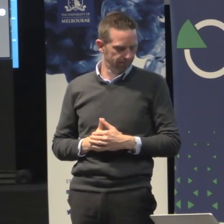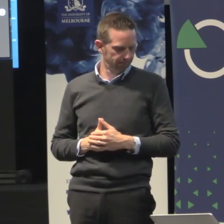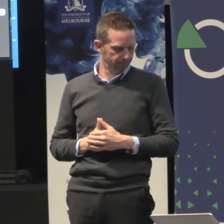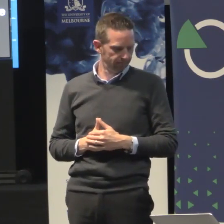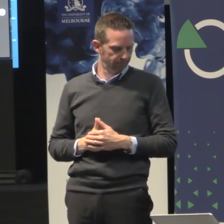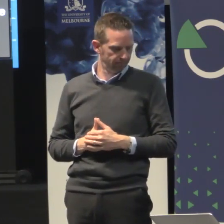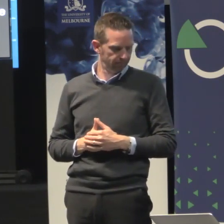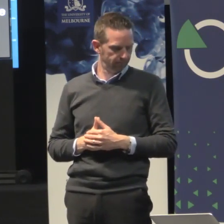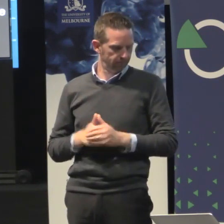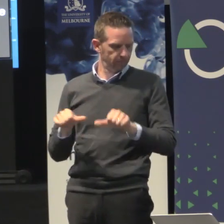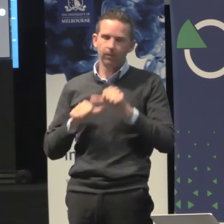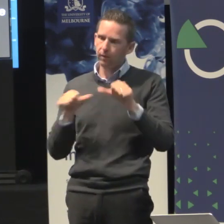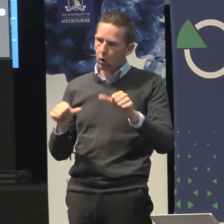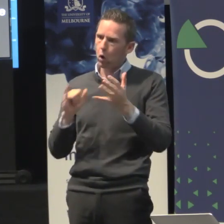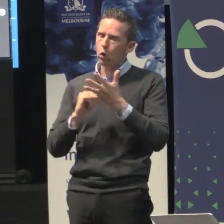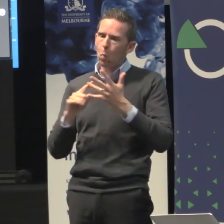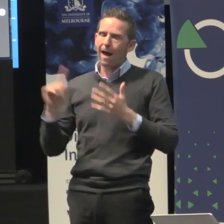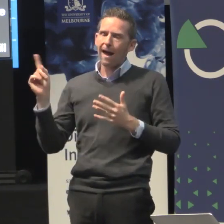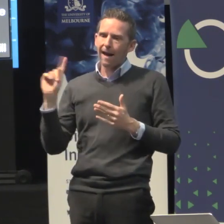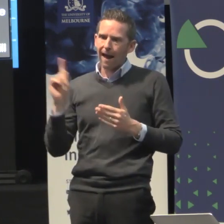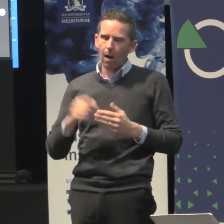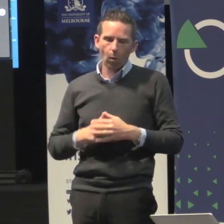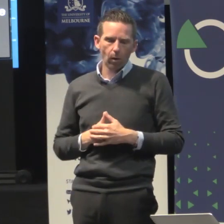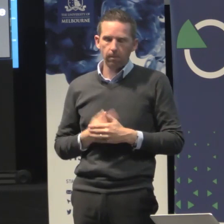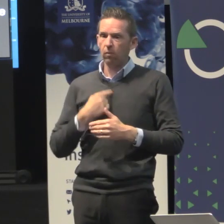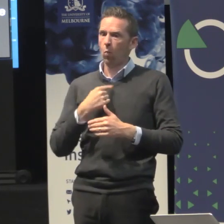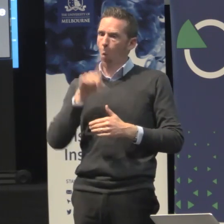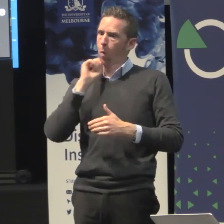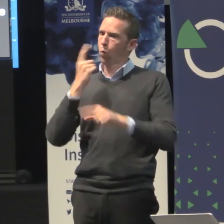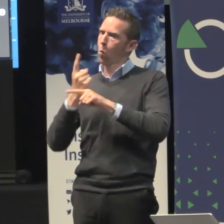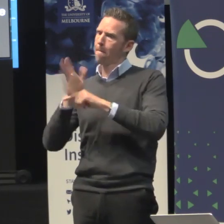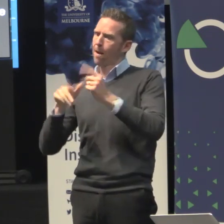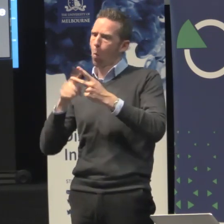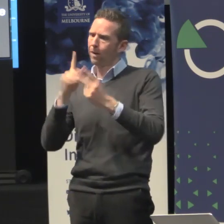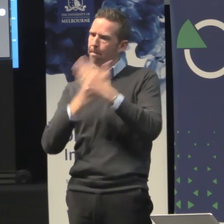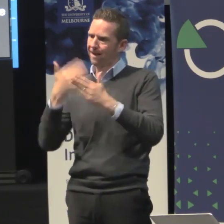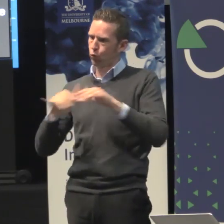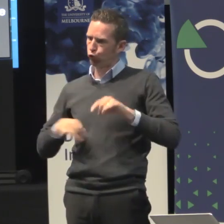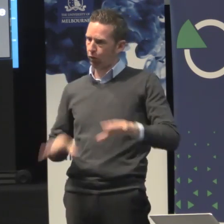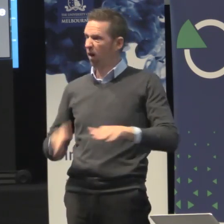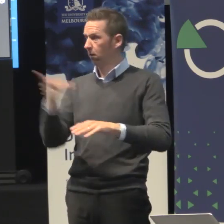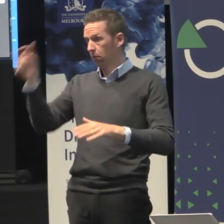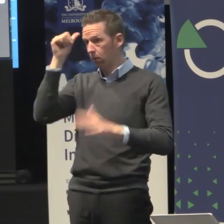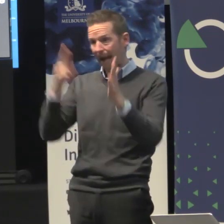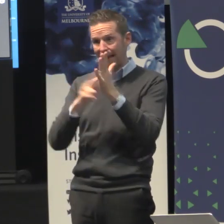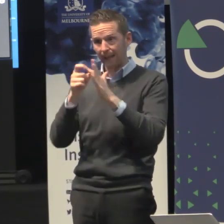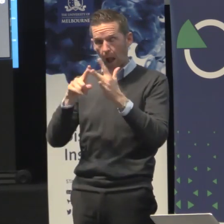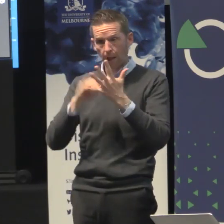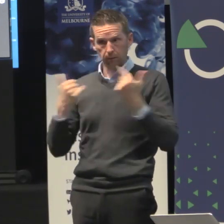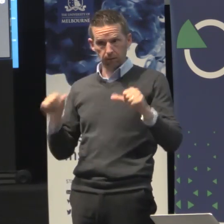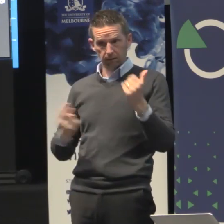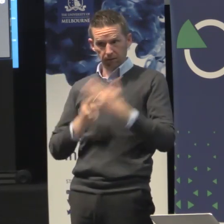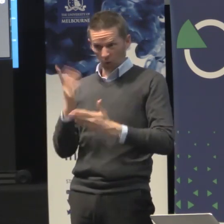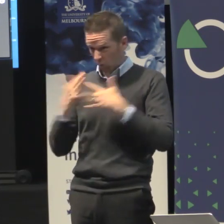All right, so I'll turn now to what's happened in Australia. So the NDIS is here. Isn't